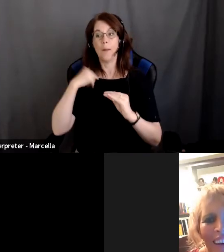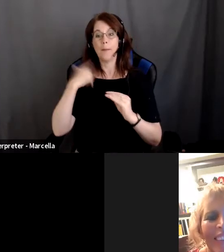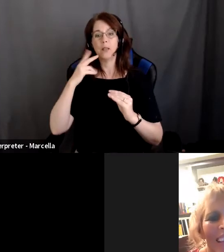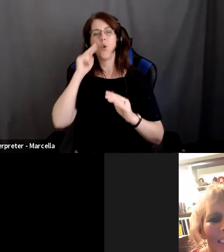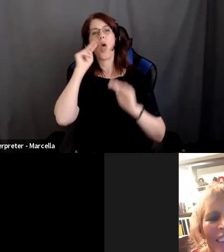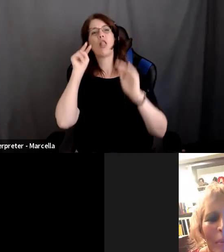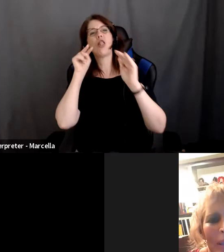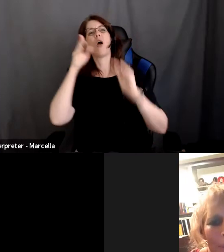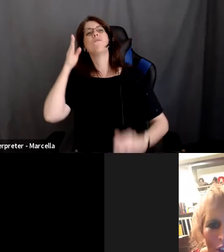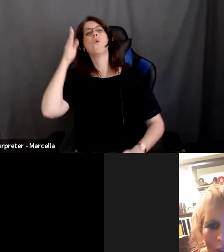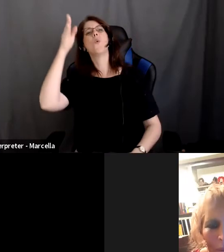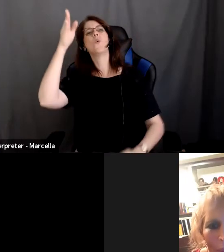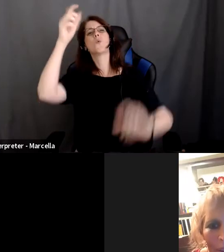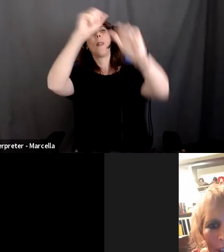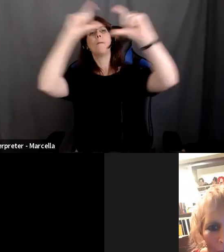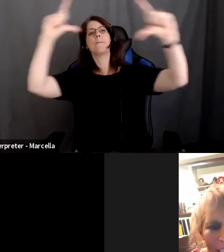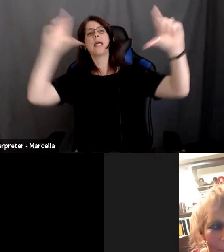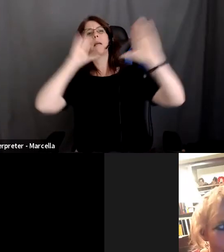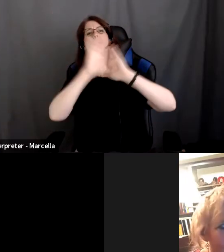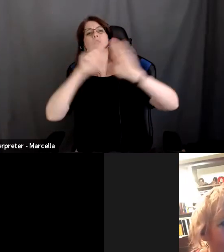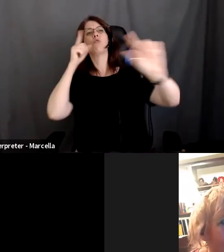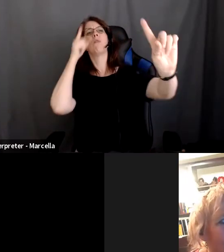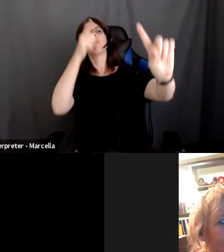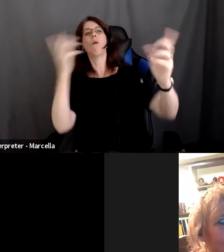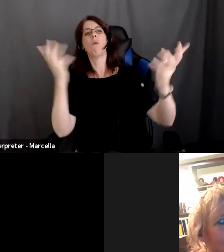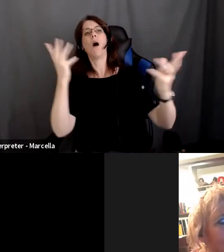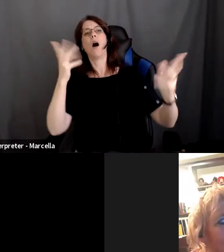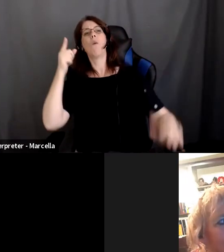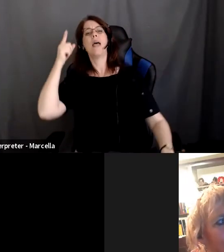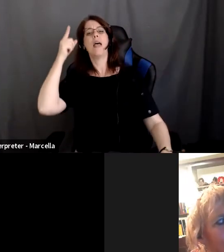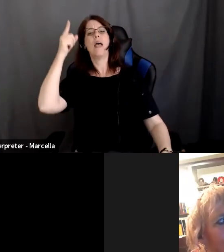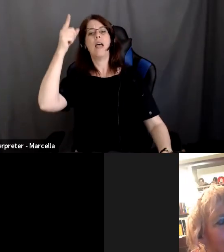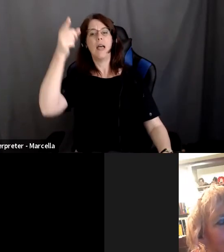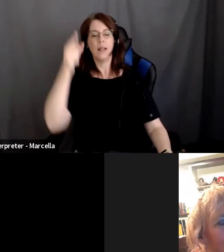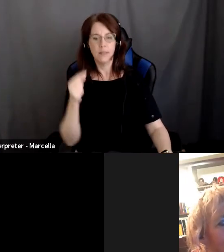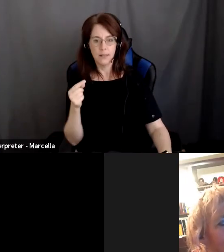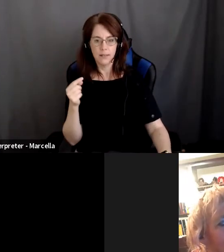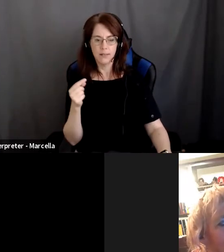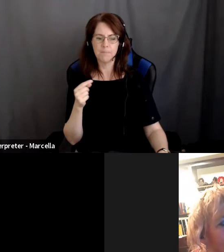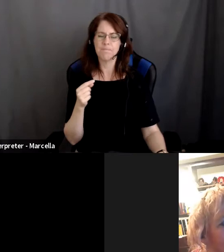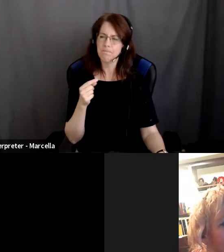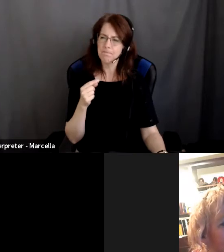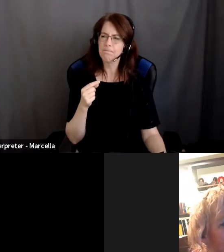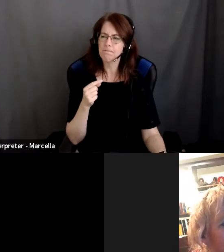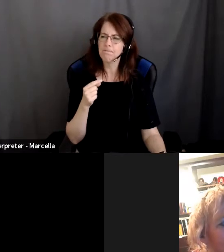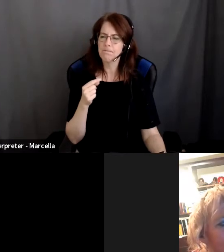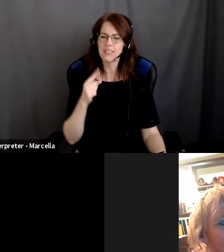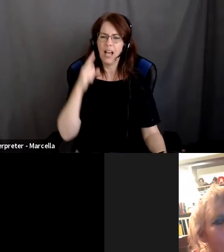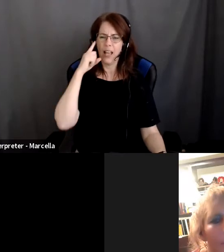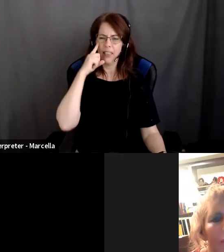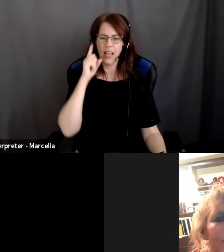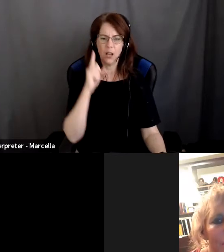of us and look at the big picture of where we're going. And I think one of the things